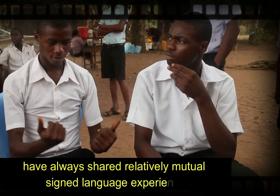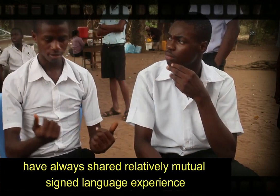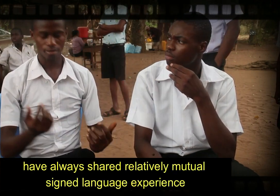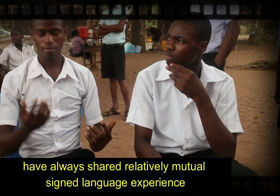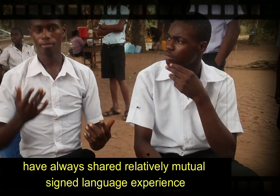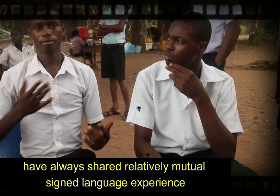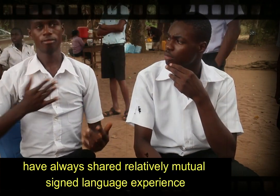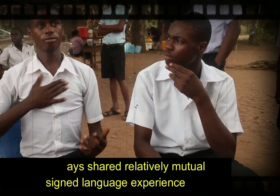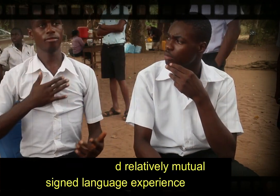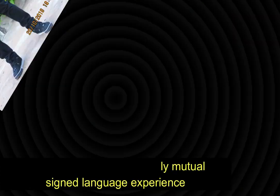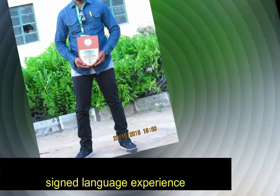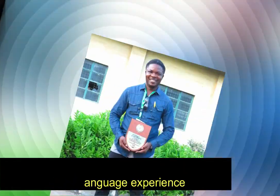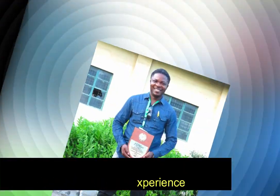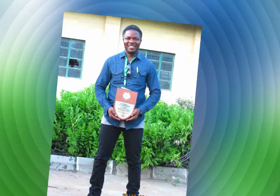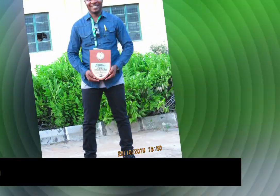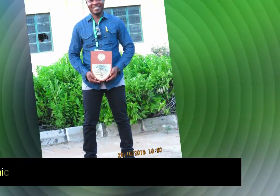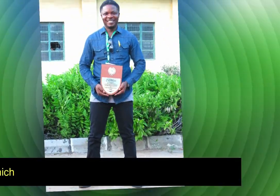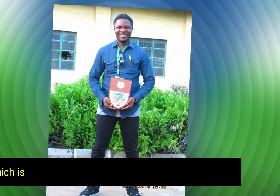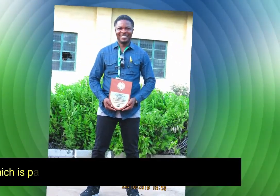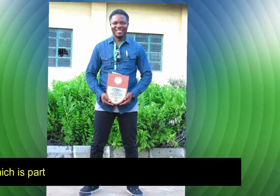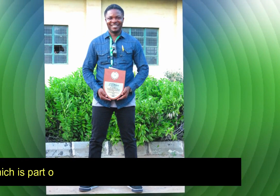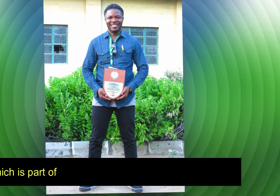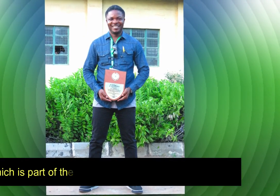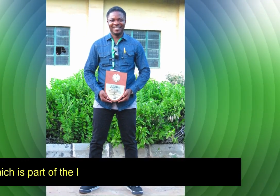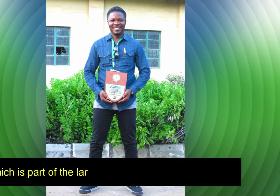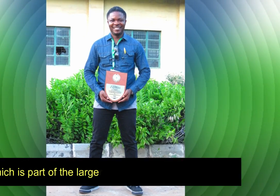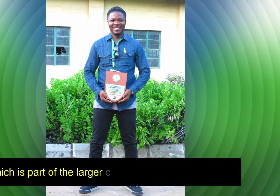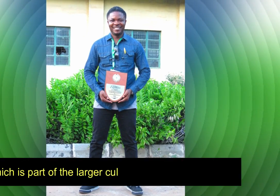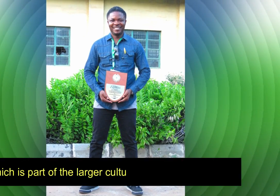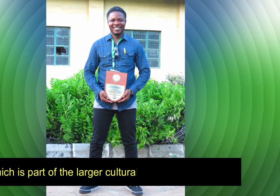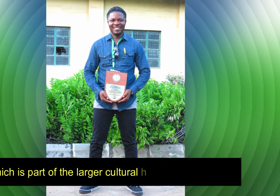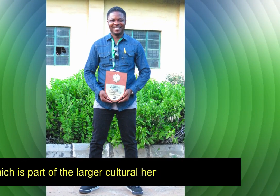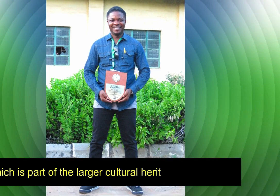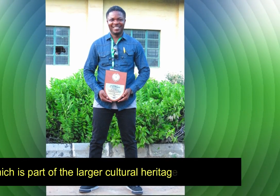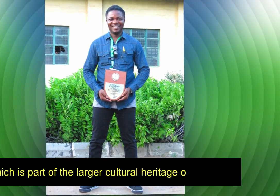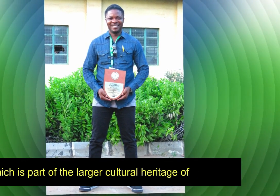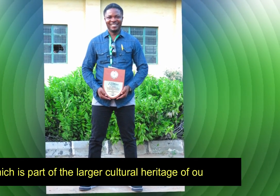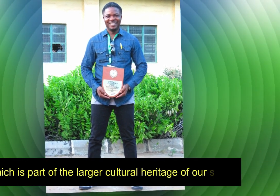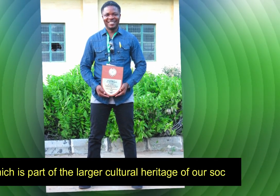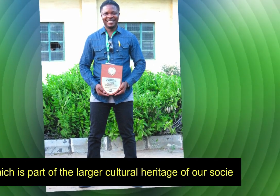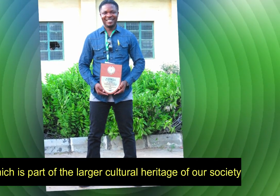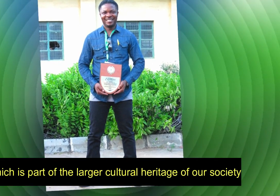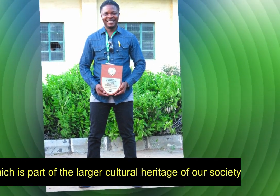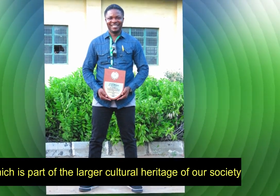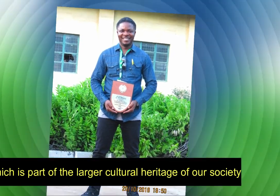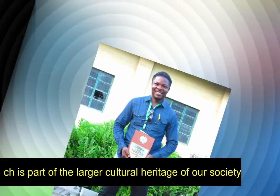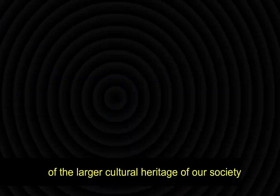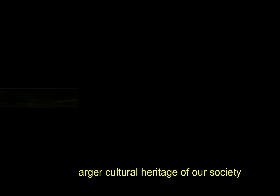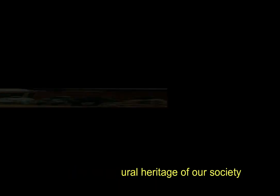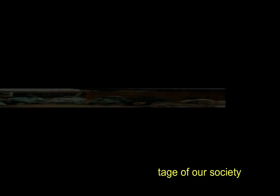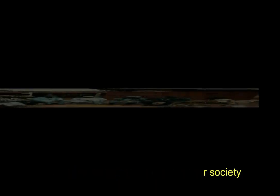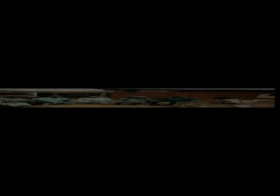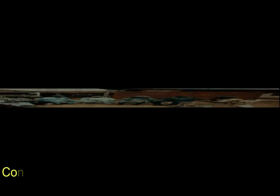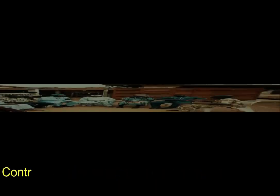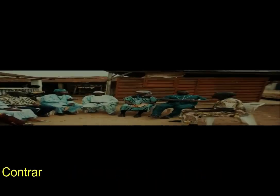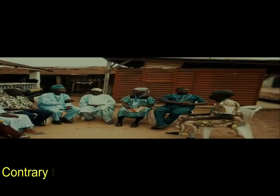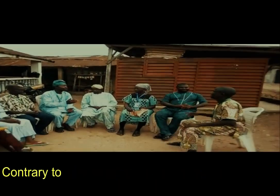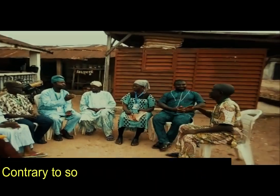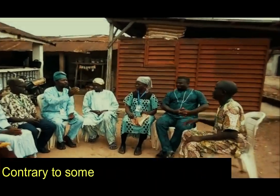language experience, which is part of the larger cultural heritage of our society. Contrary to